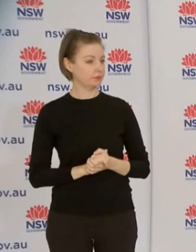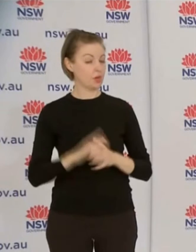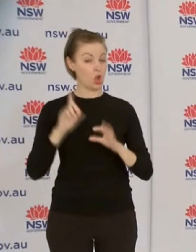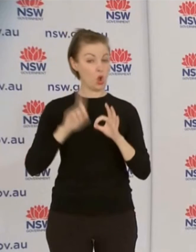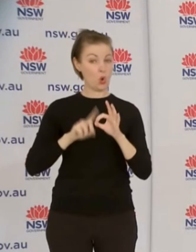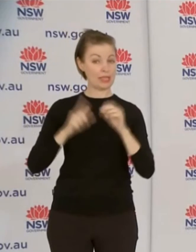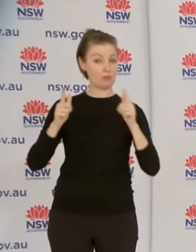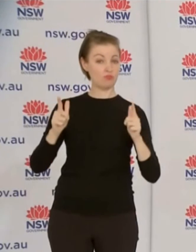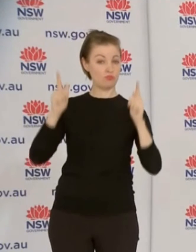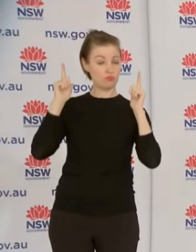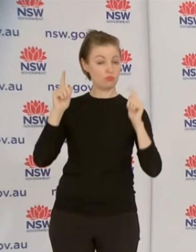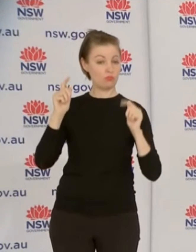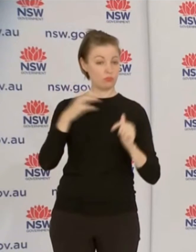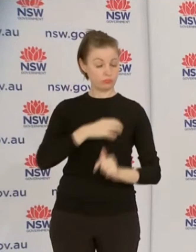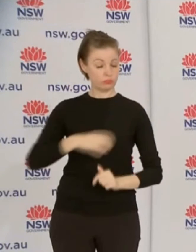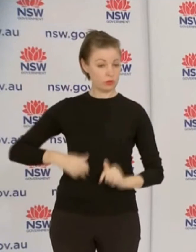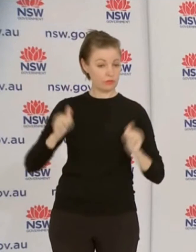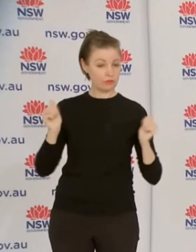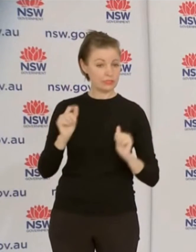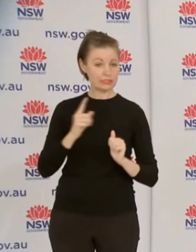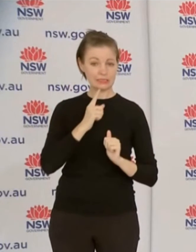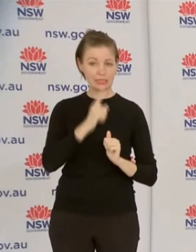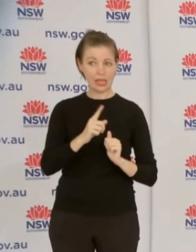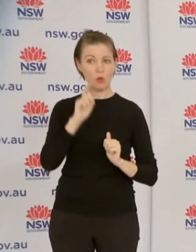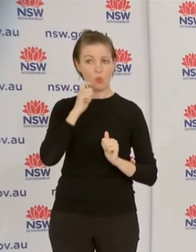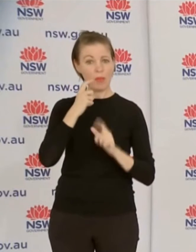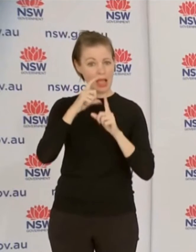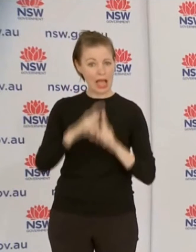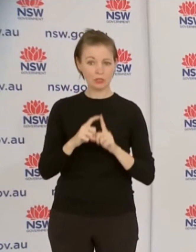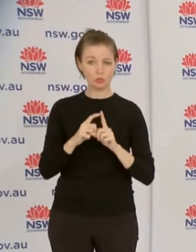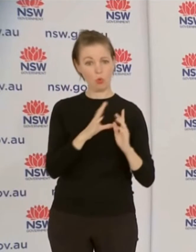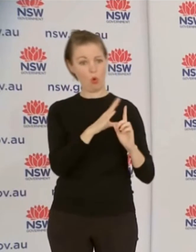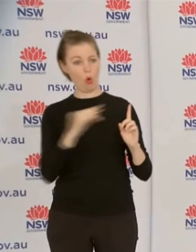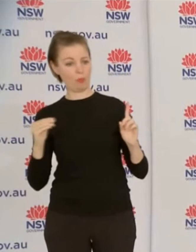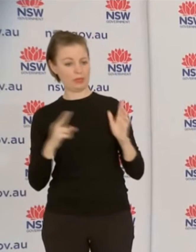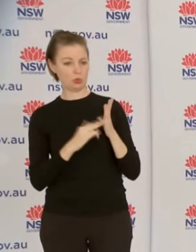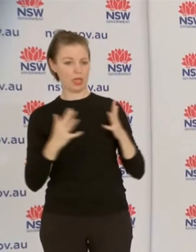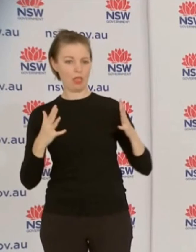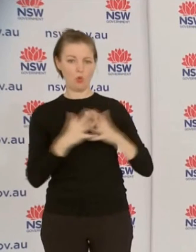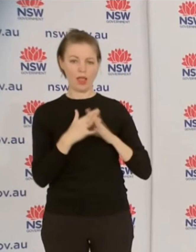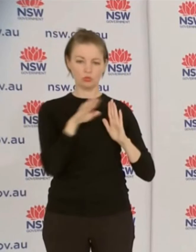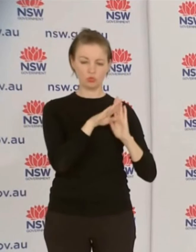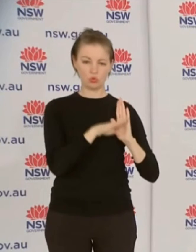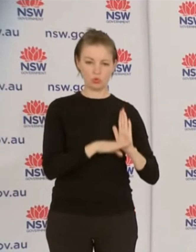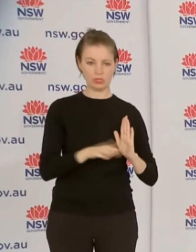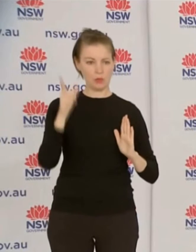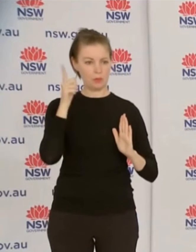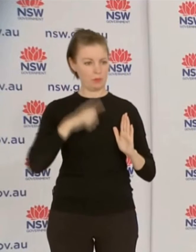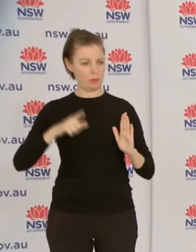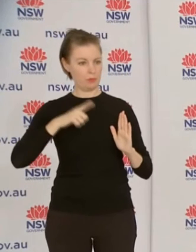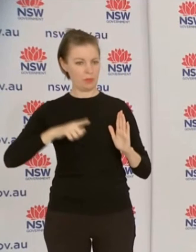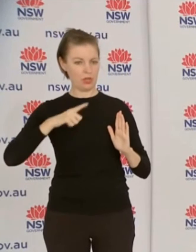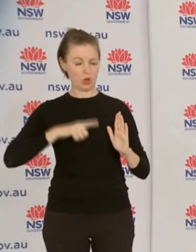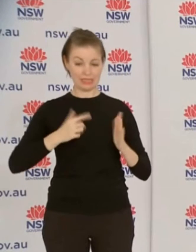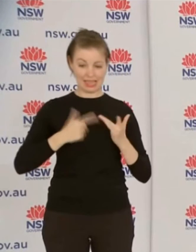She's tweeting that the Doherty Institute predicts that even with 70% of the population vaccinated, 80 people will die each day 6 months after